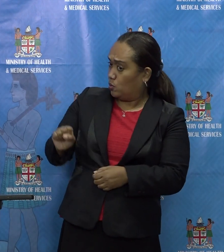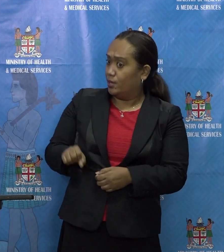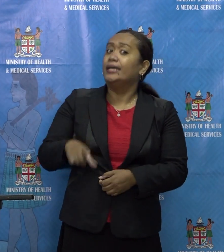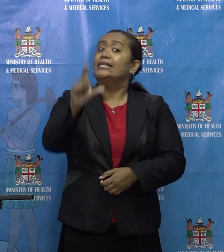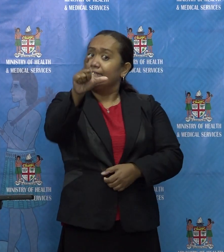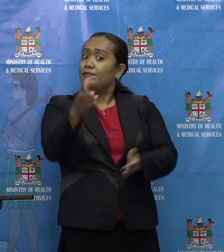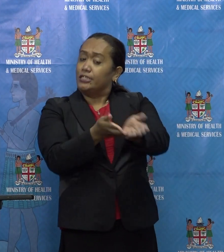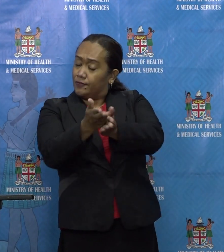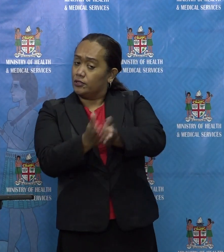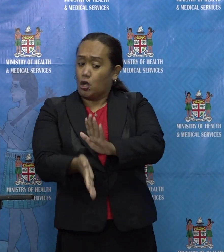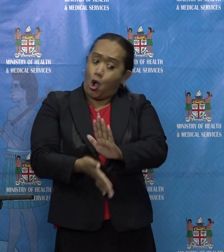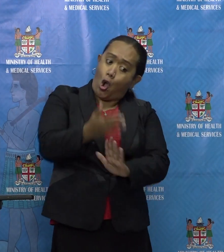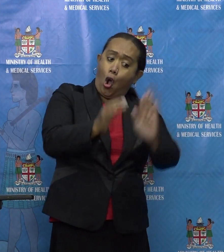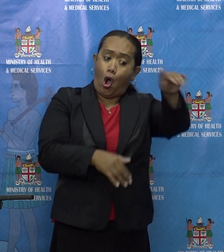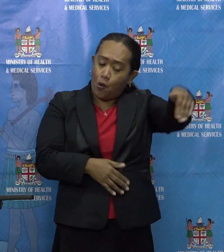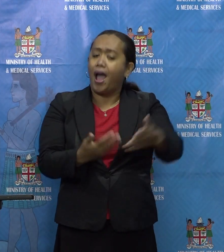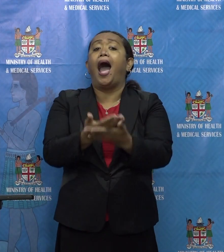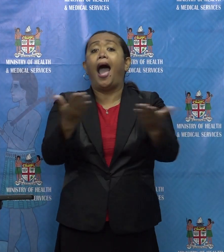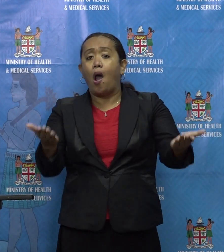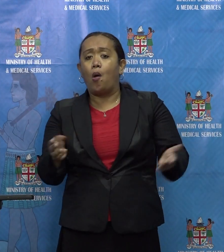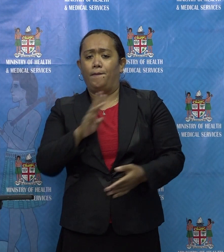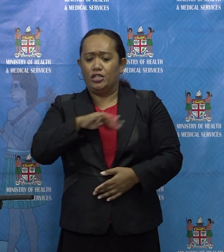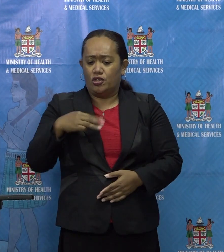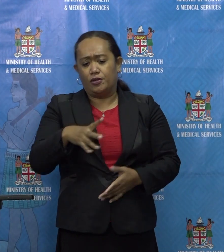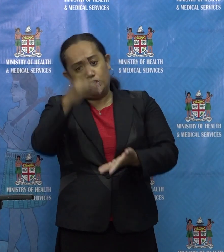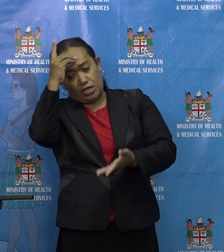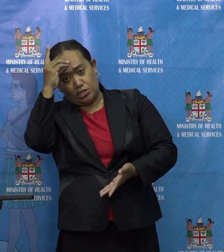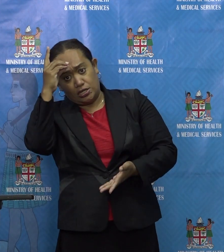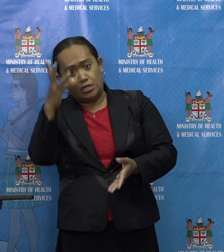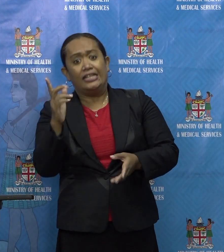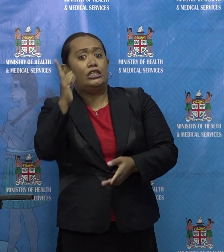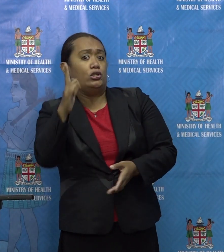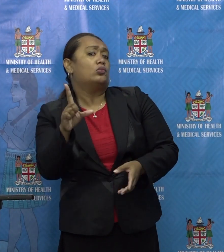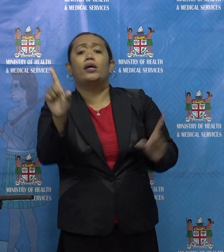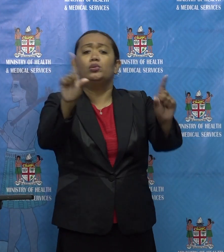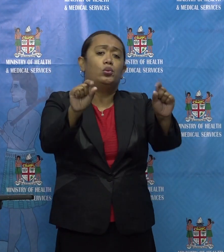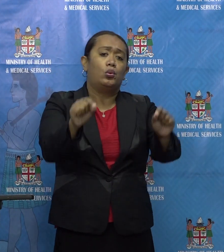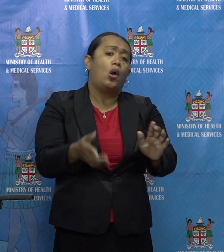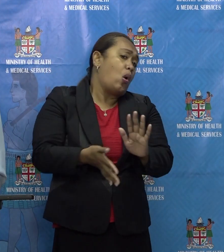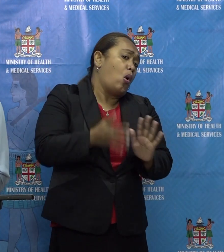servants going back home? And if they are, what is the ministry doing to ensure that they are safe?